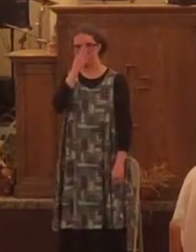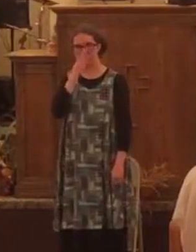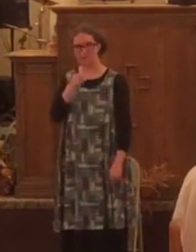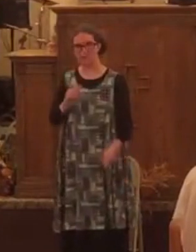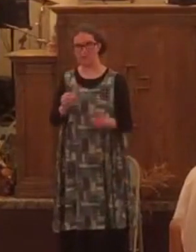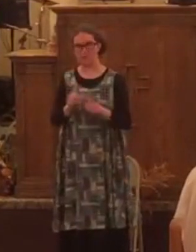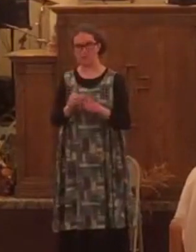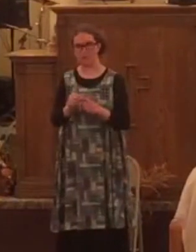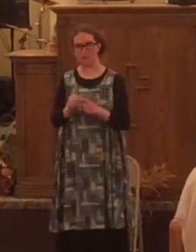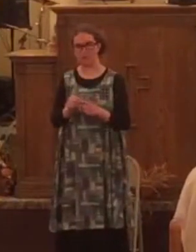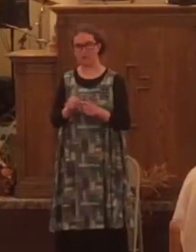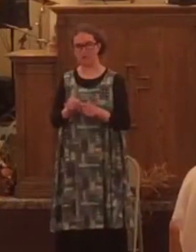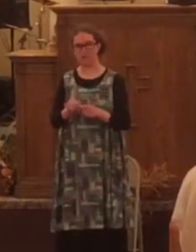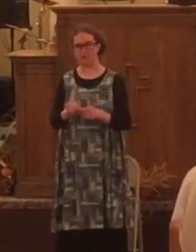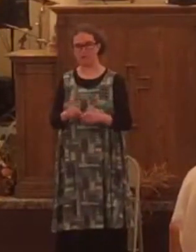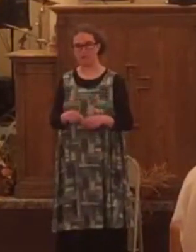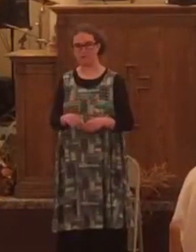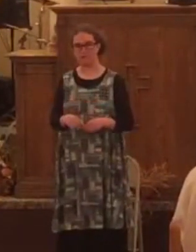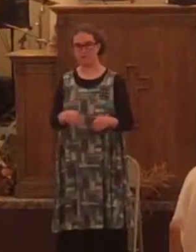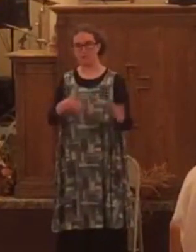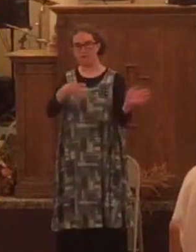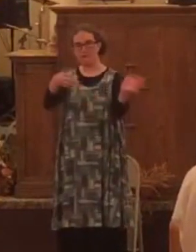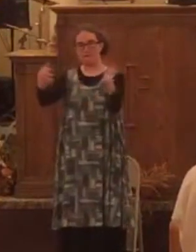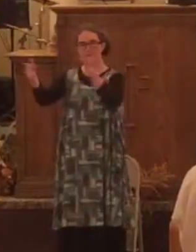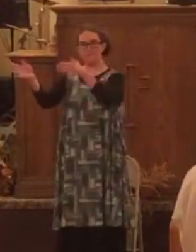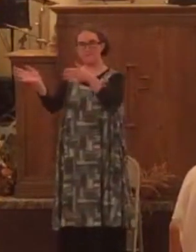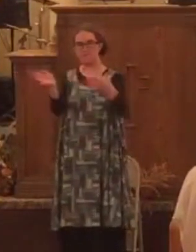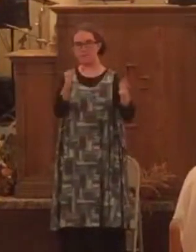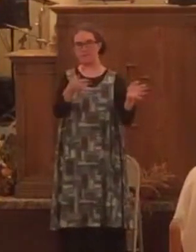In the words of the song, right on the master of the winds, hallelujah.